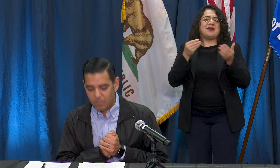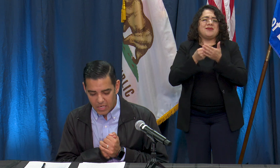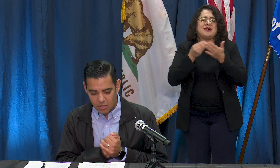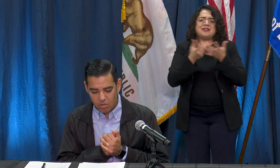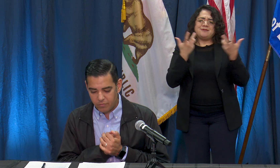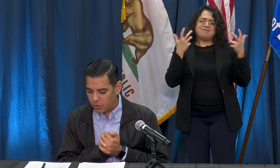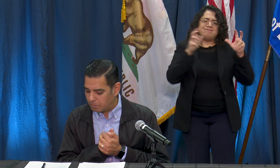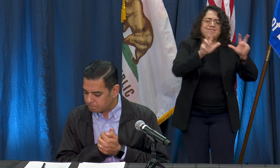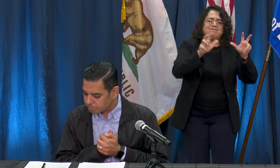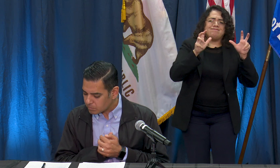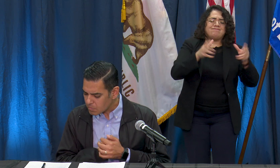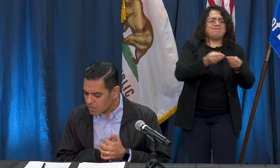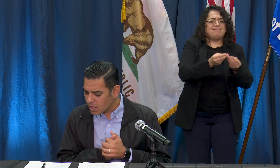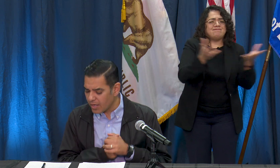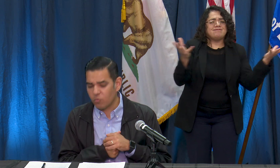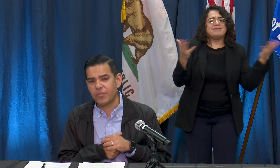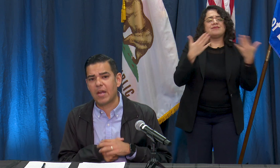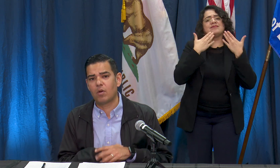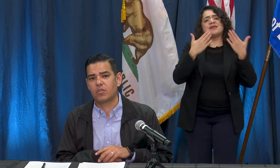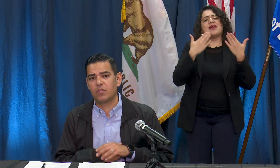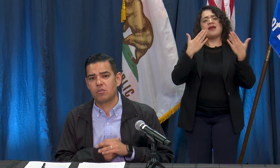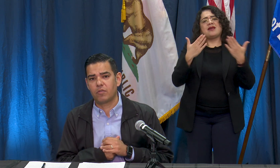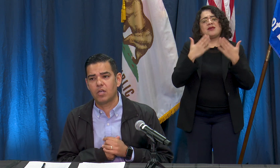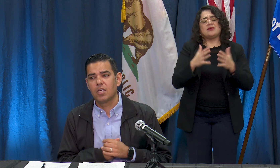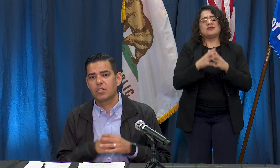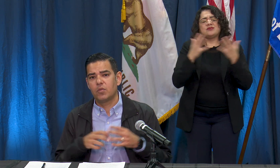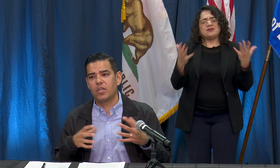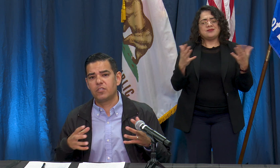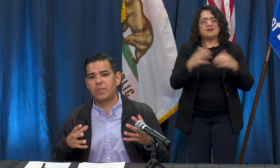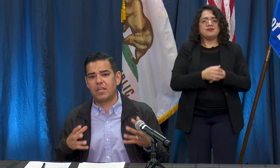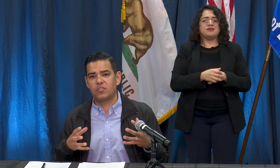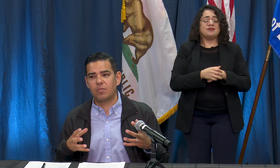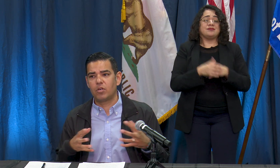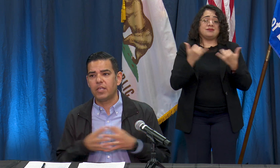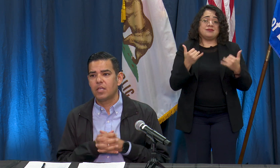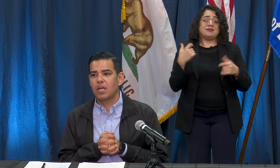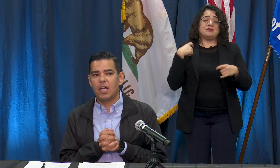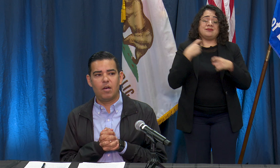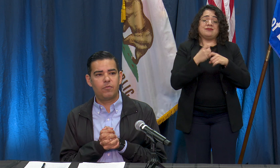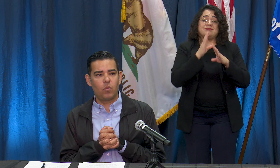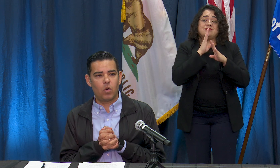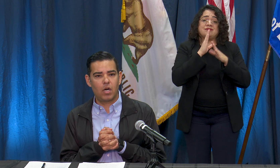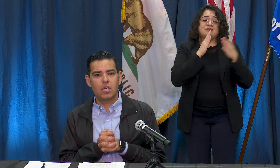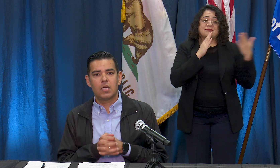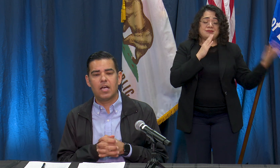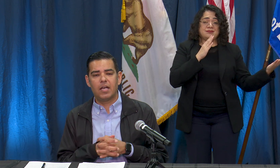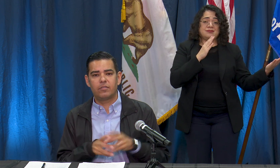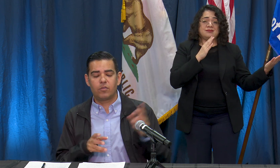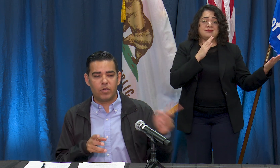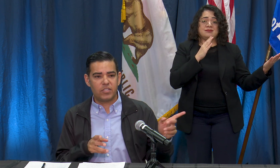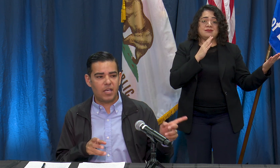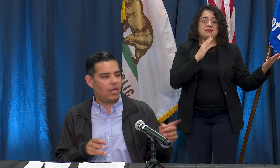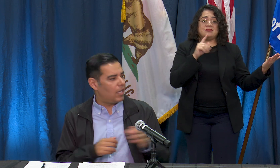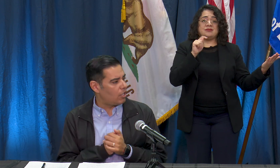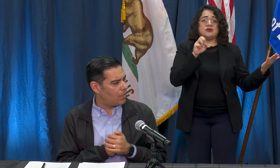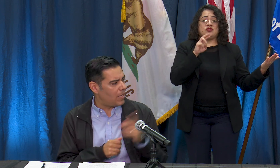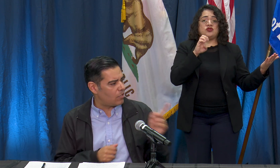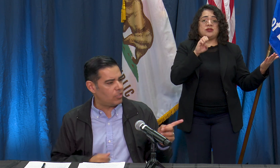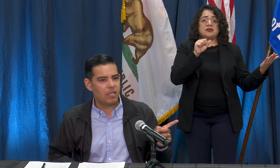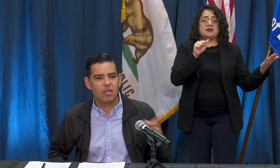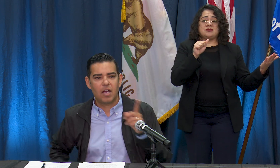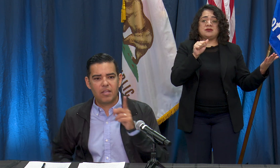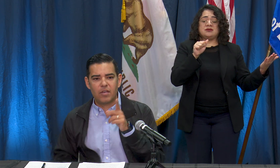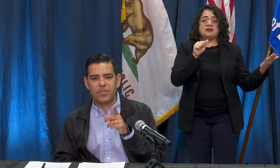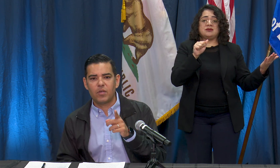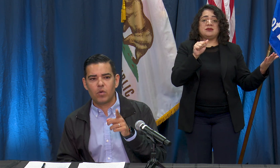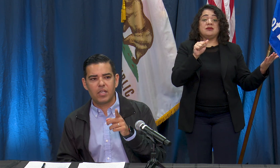to all of you. And with that, I want to turn this over to do a Spanish summary for Teresa Ayala. But